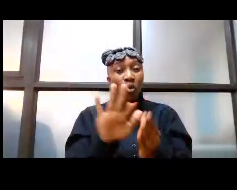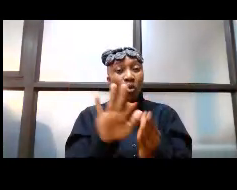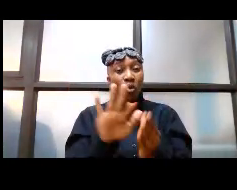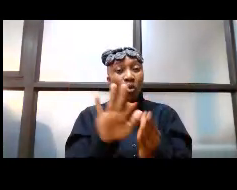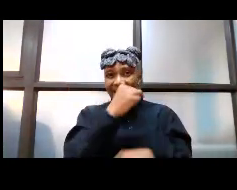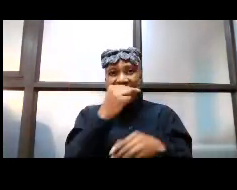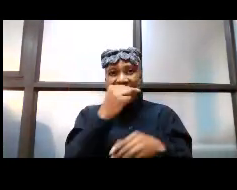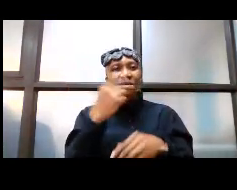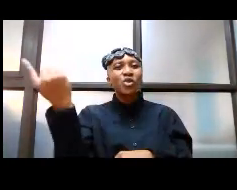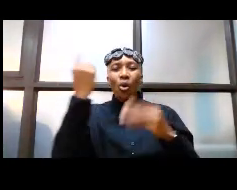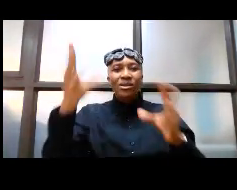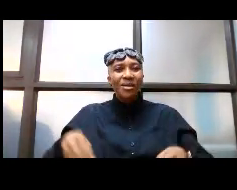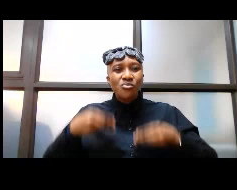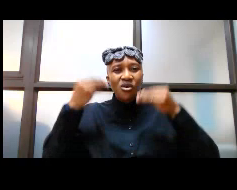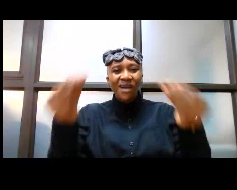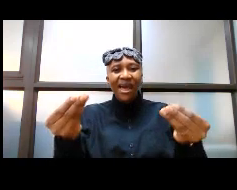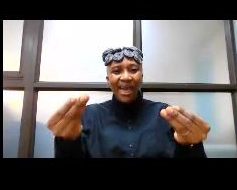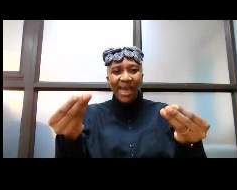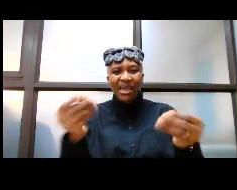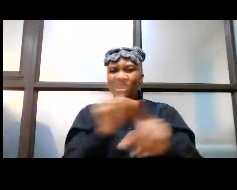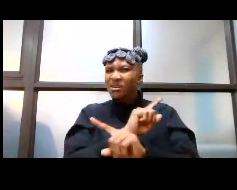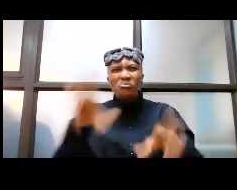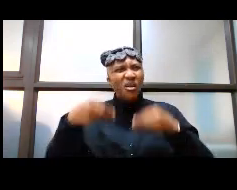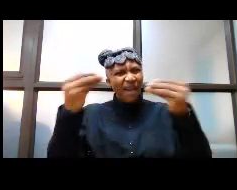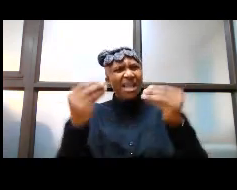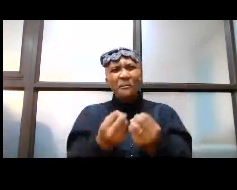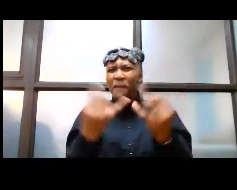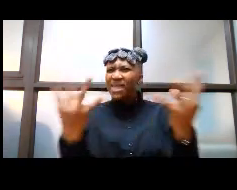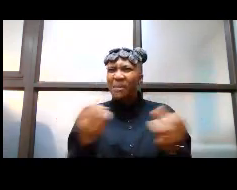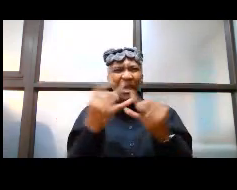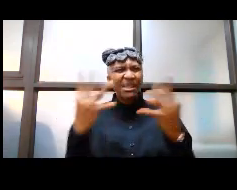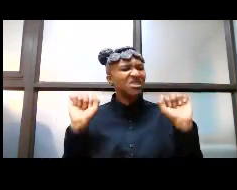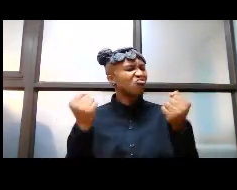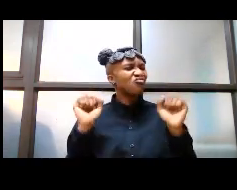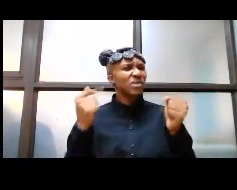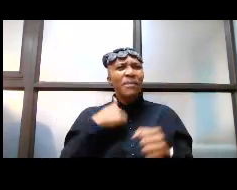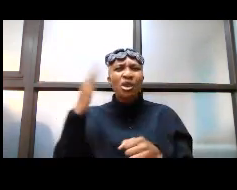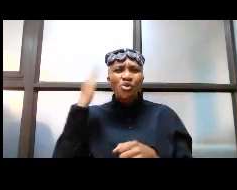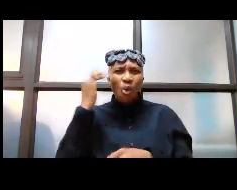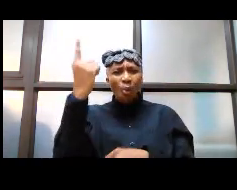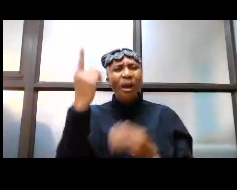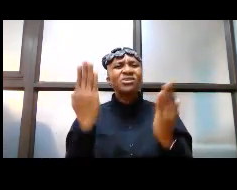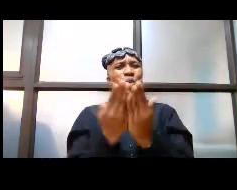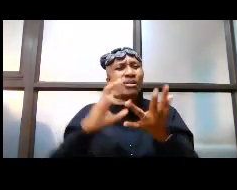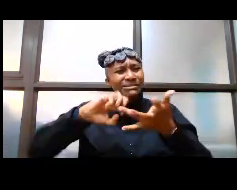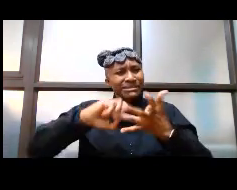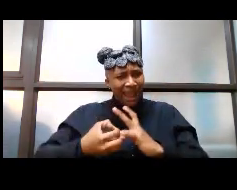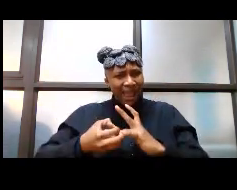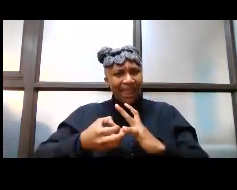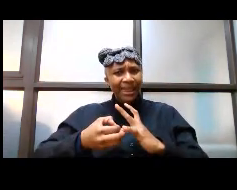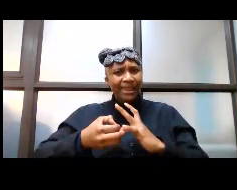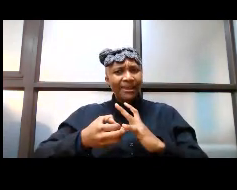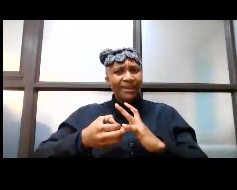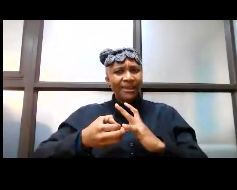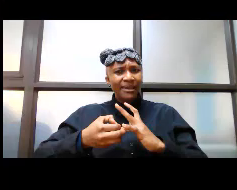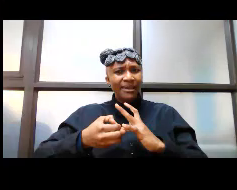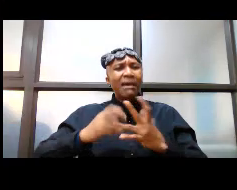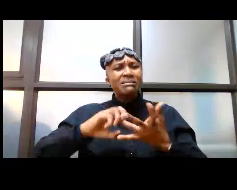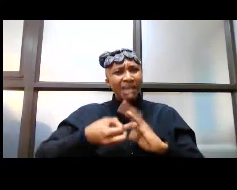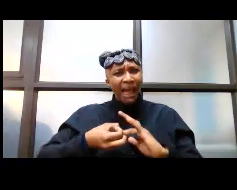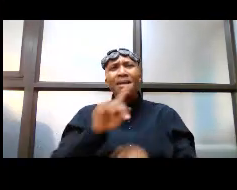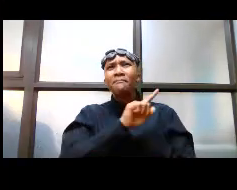provide pure mathematics. I think I only know one school that tried, but again, it was